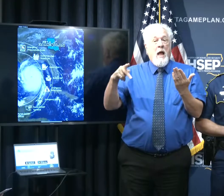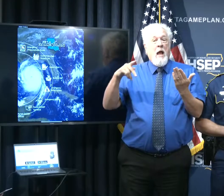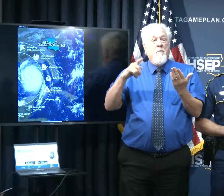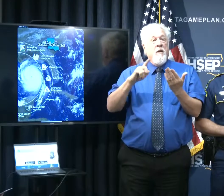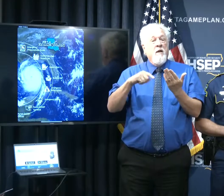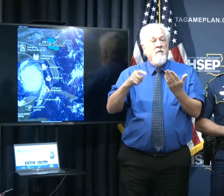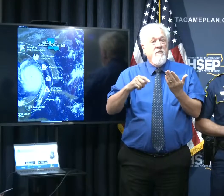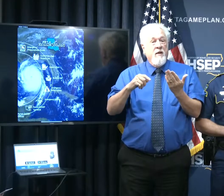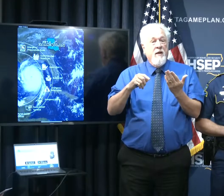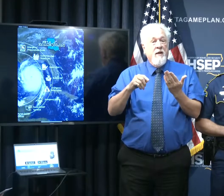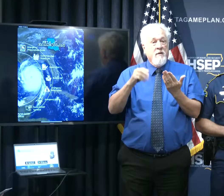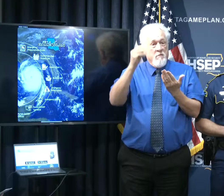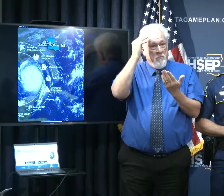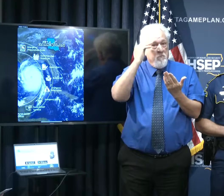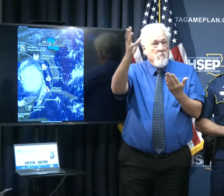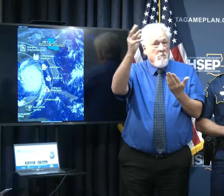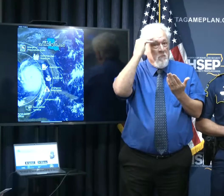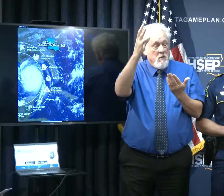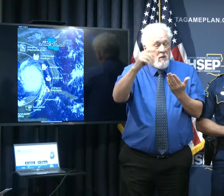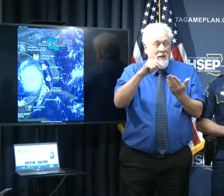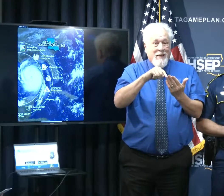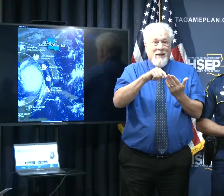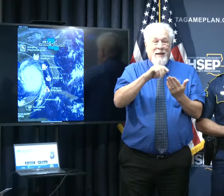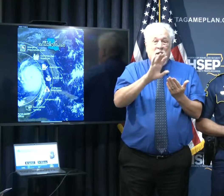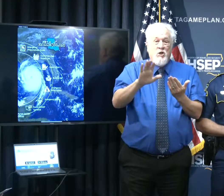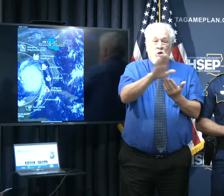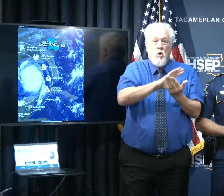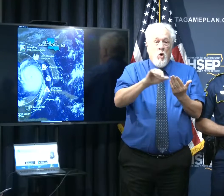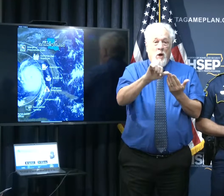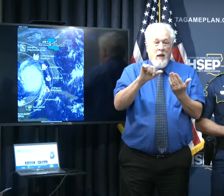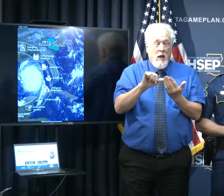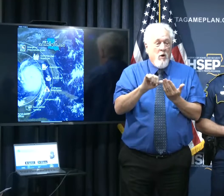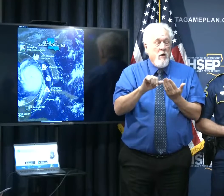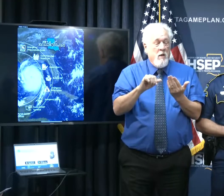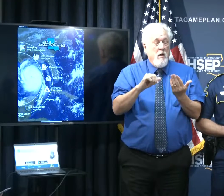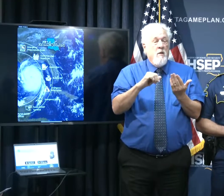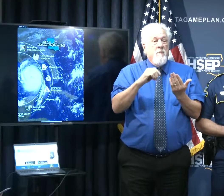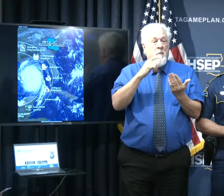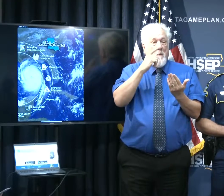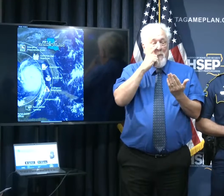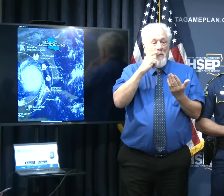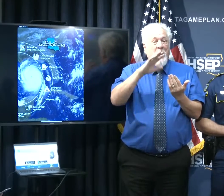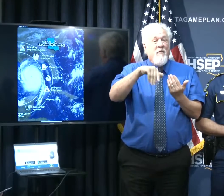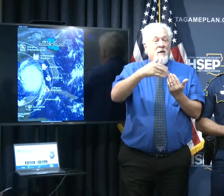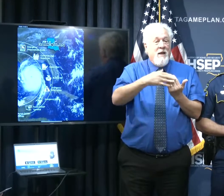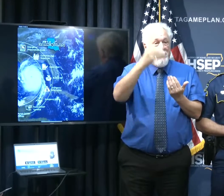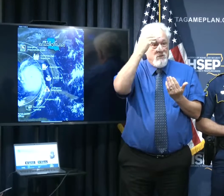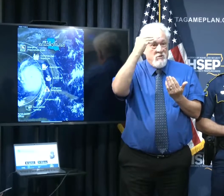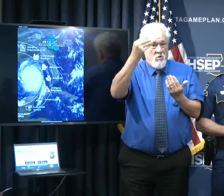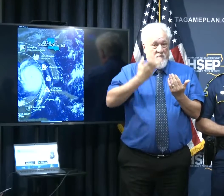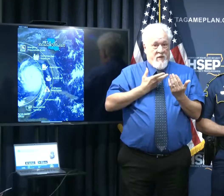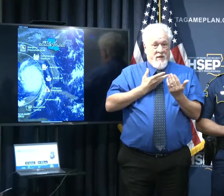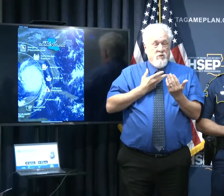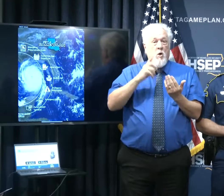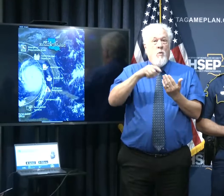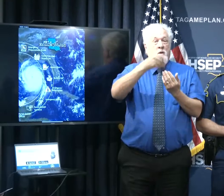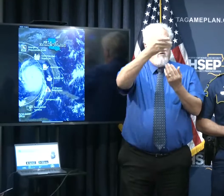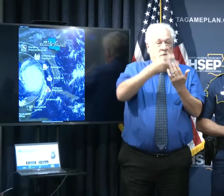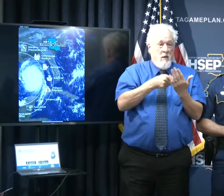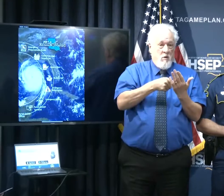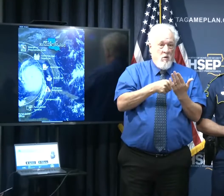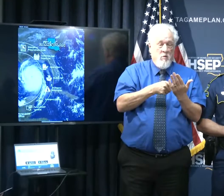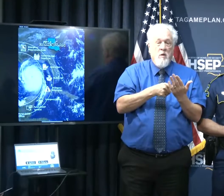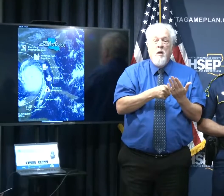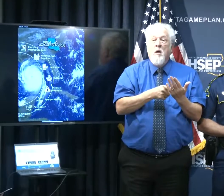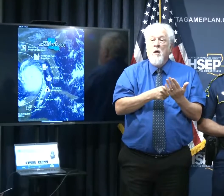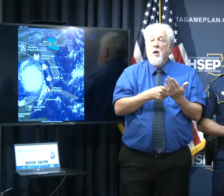then push out information in your area, because the next notification that you get when you download the app is